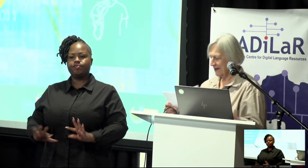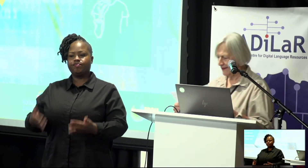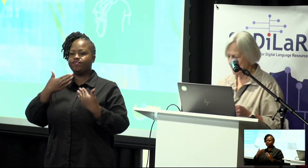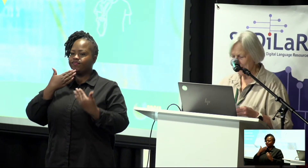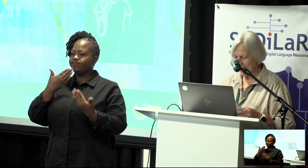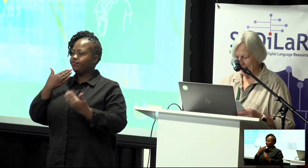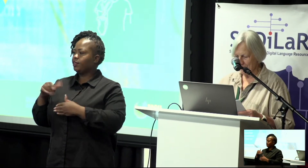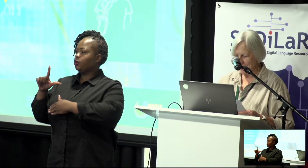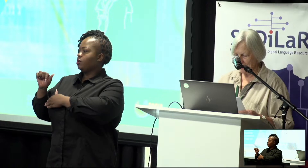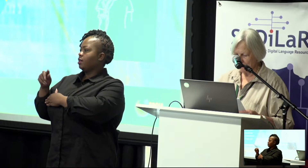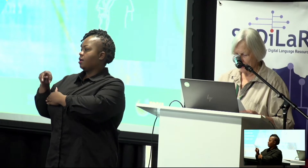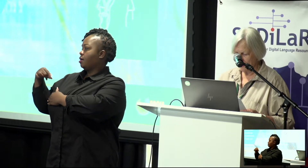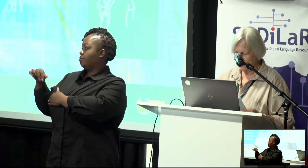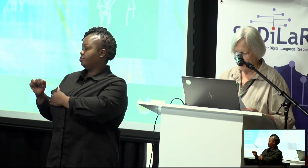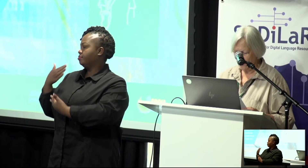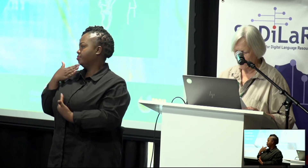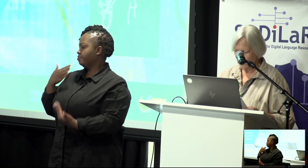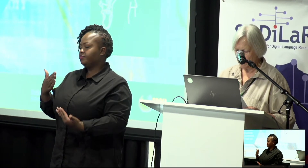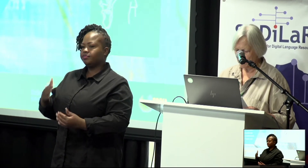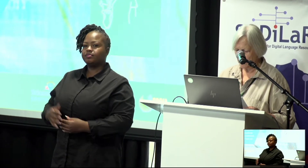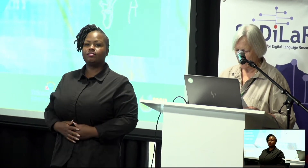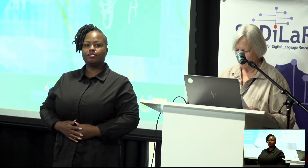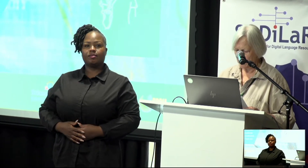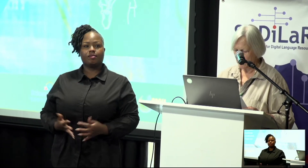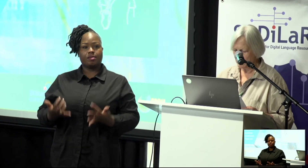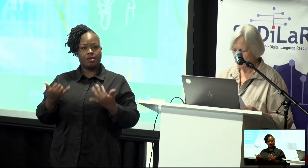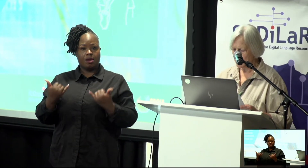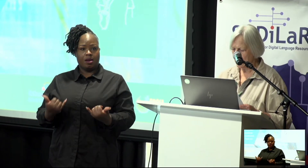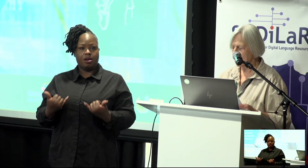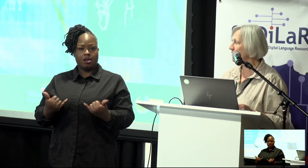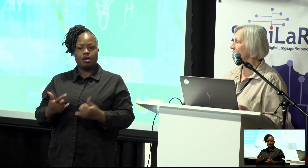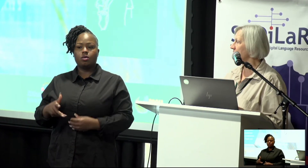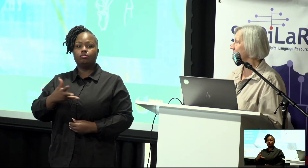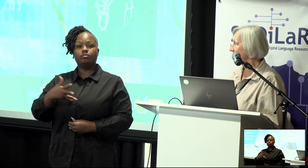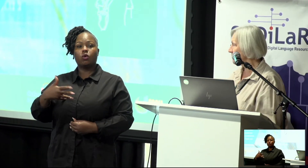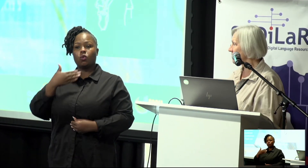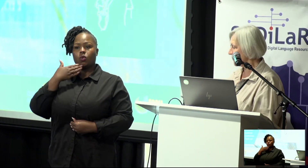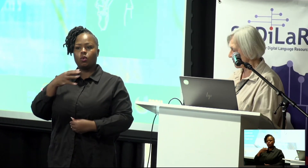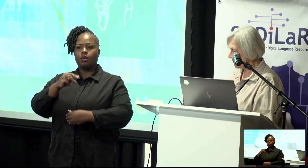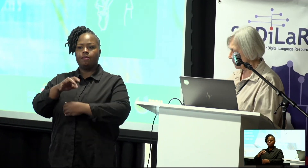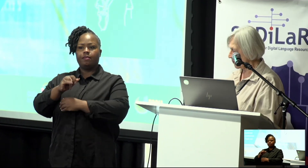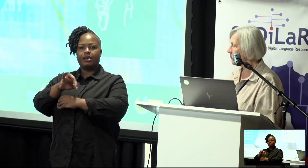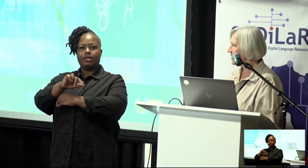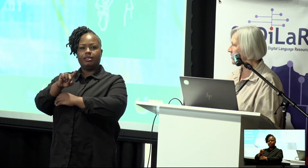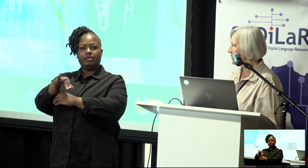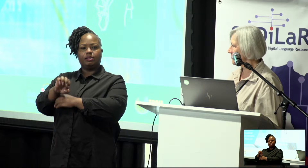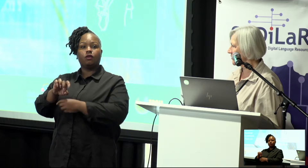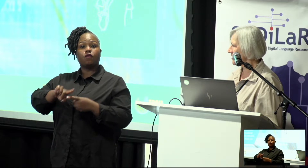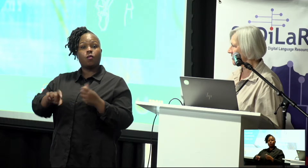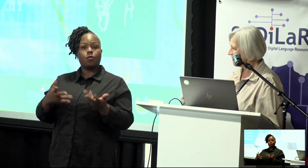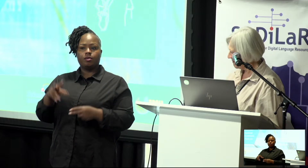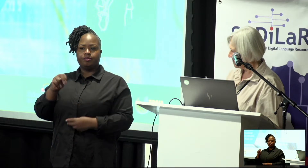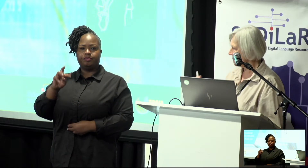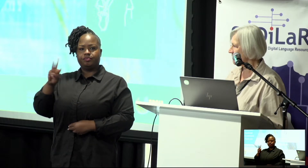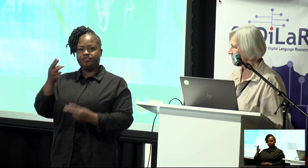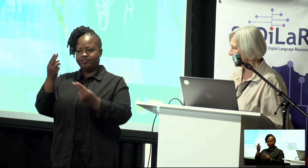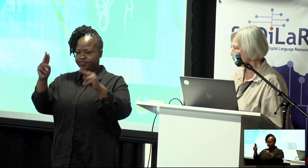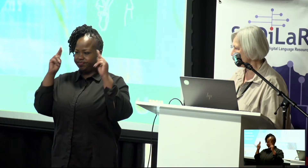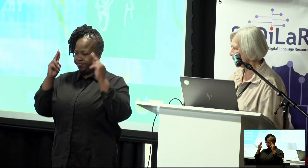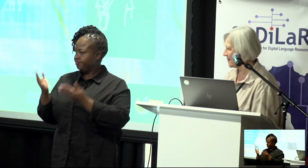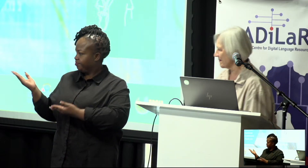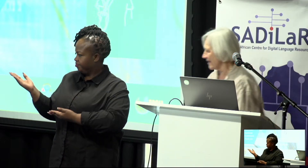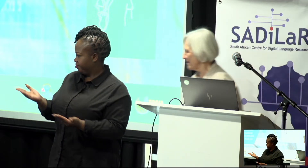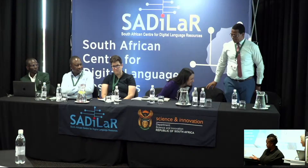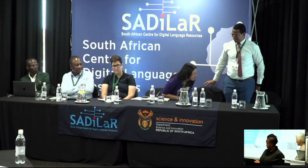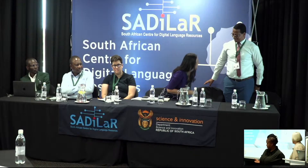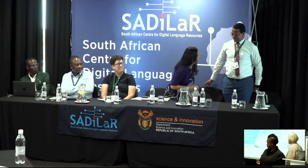Thank you, Langa. We now give Mrs. Marlies van den Deventer of Northwest University to